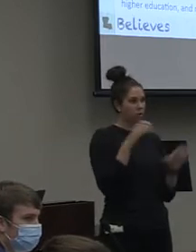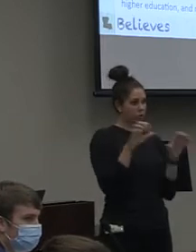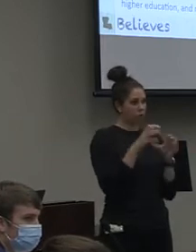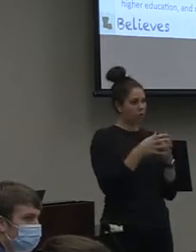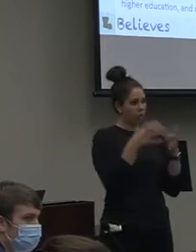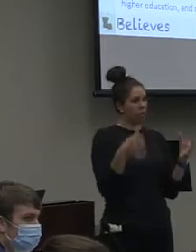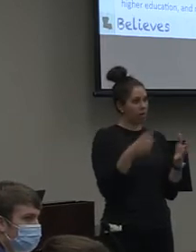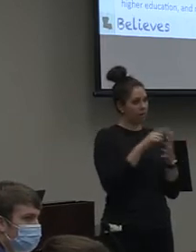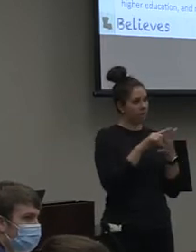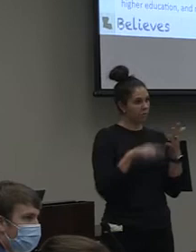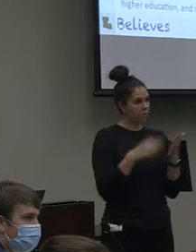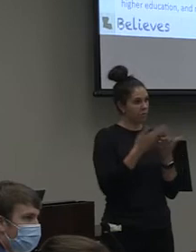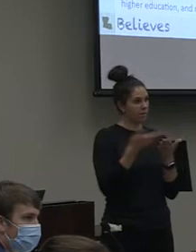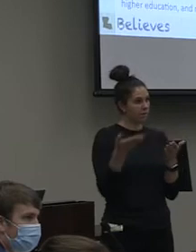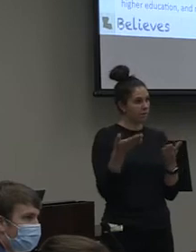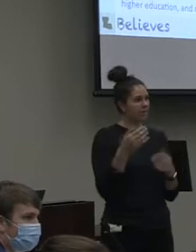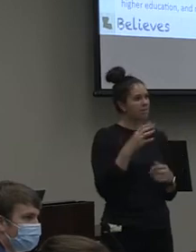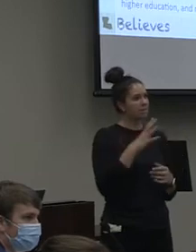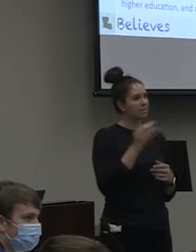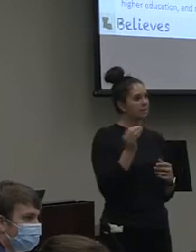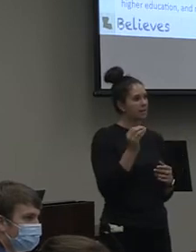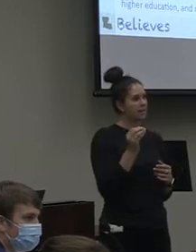things,